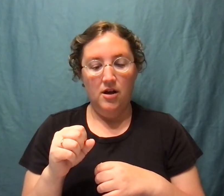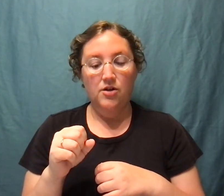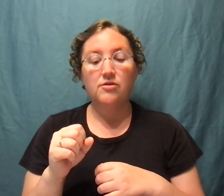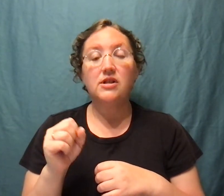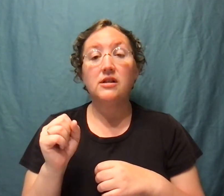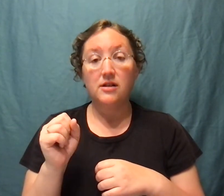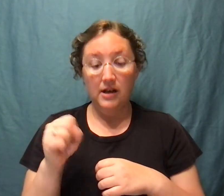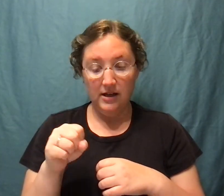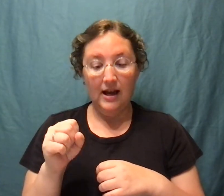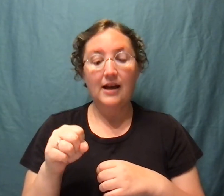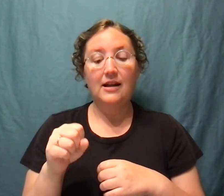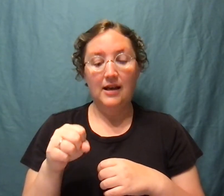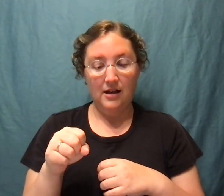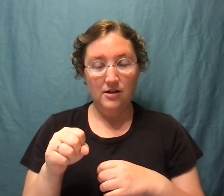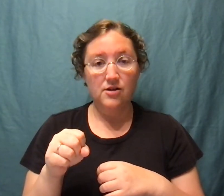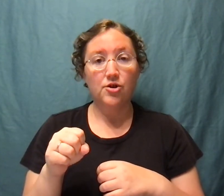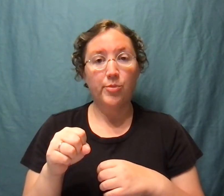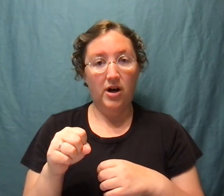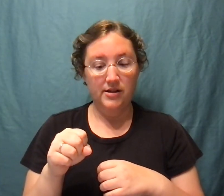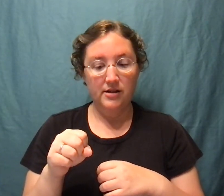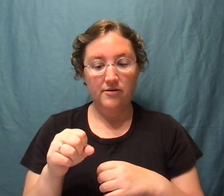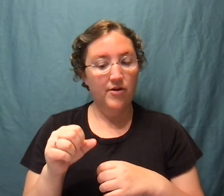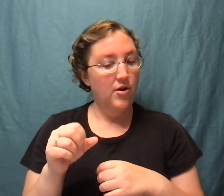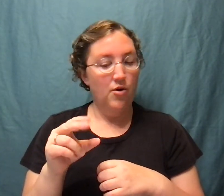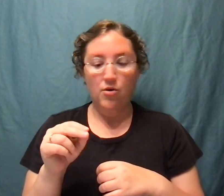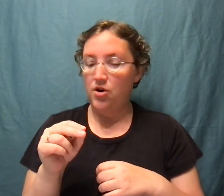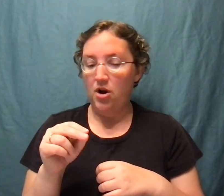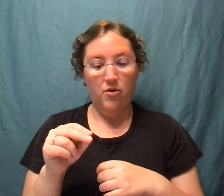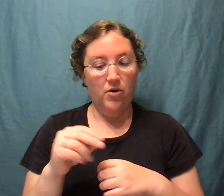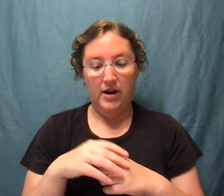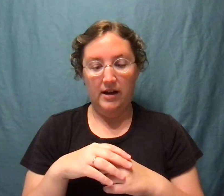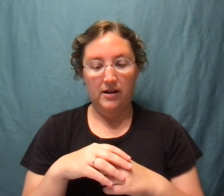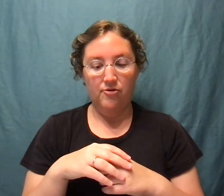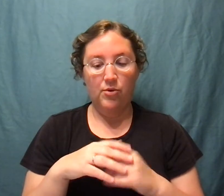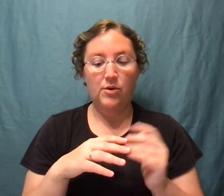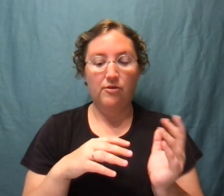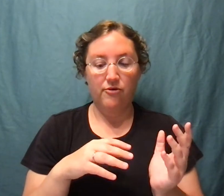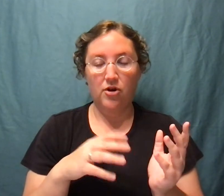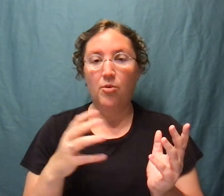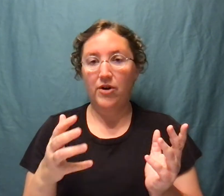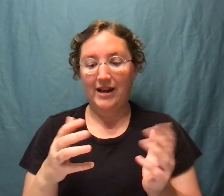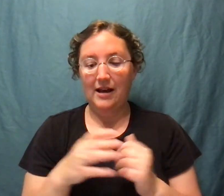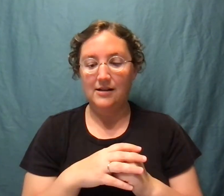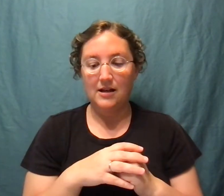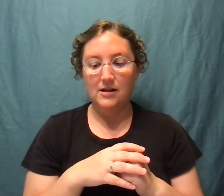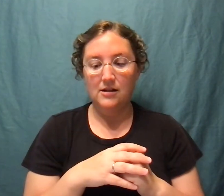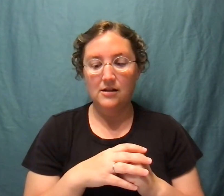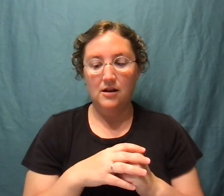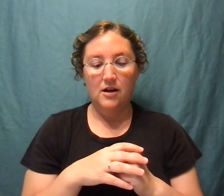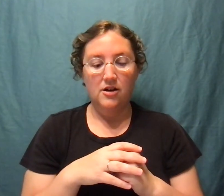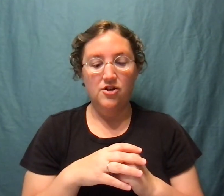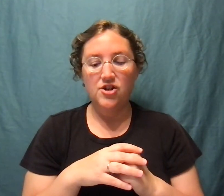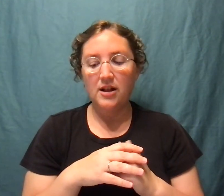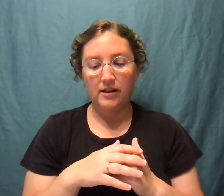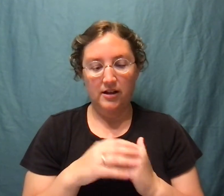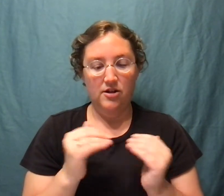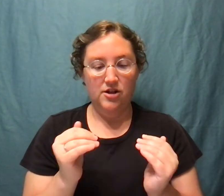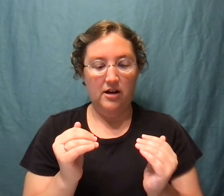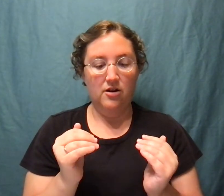Use these to indicate yes or positive, or no or negative when you affirm or negate a sentence. Gently shake or nod